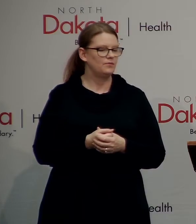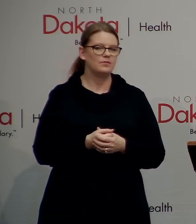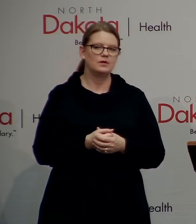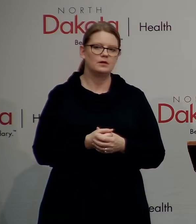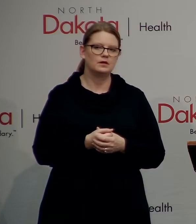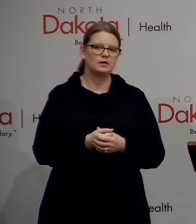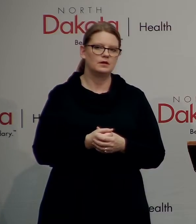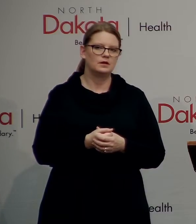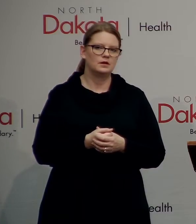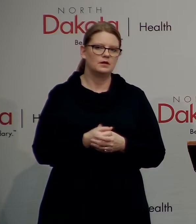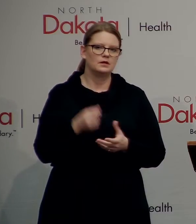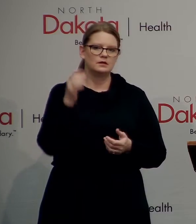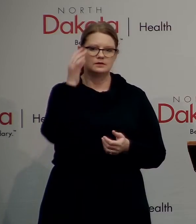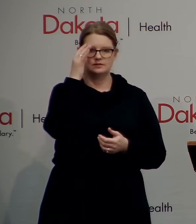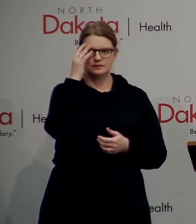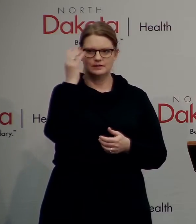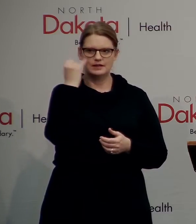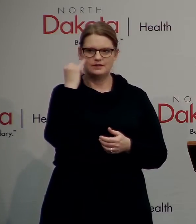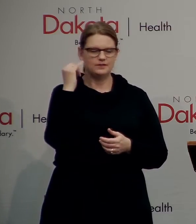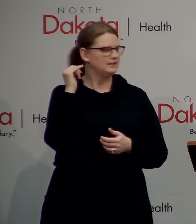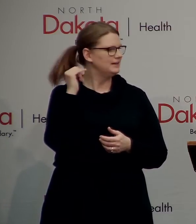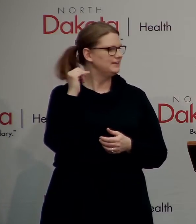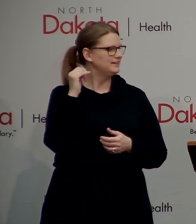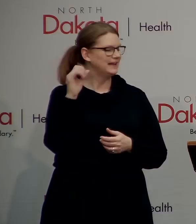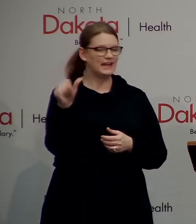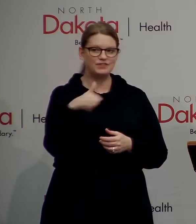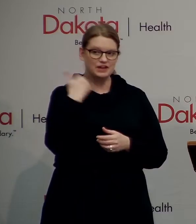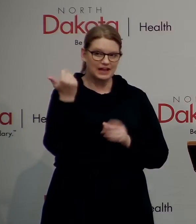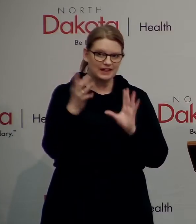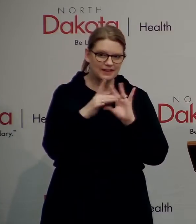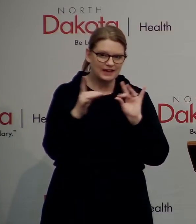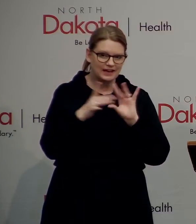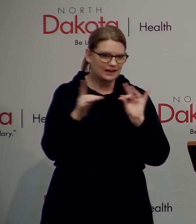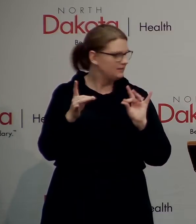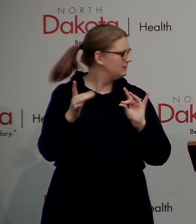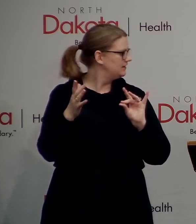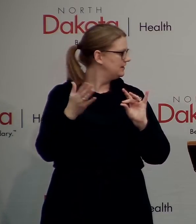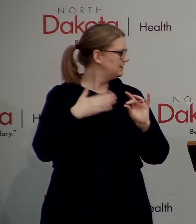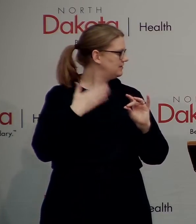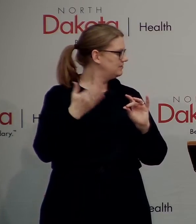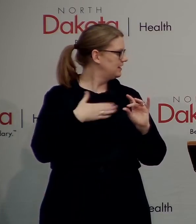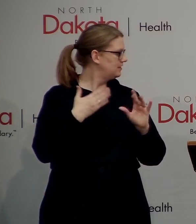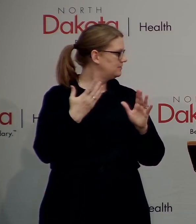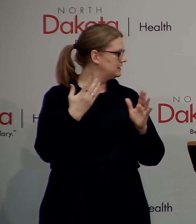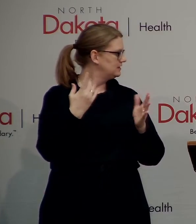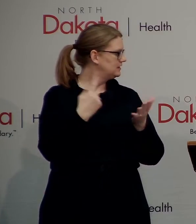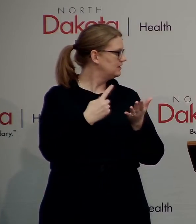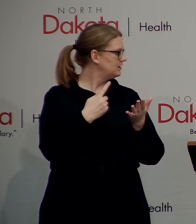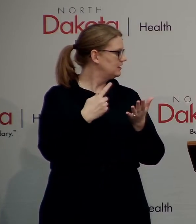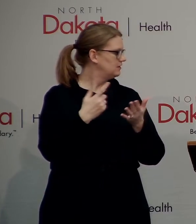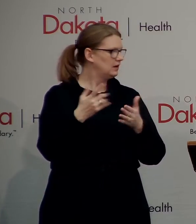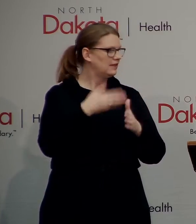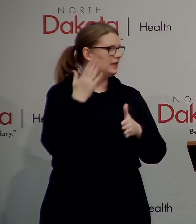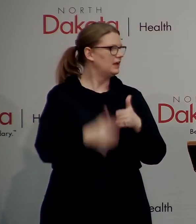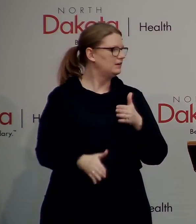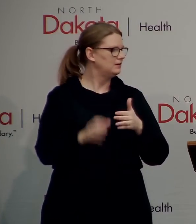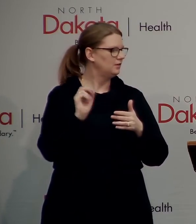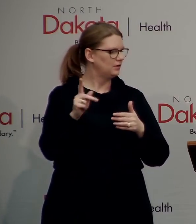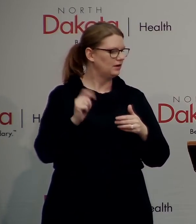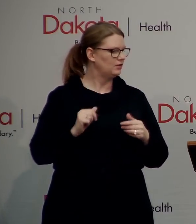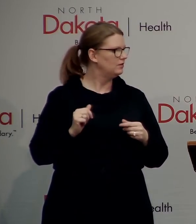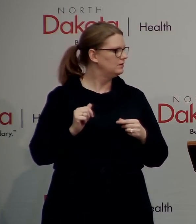if there's any other questions or if there's any other comments, I'm happy to address them for you. Those at the end.